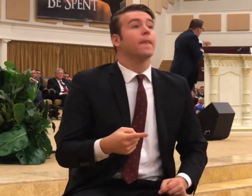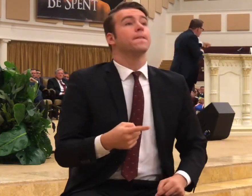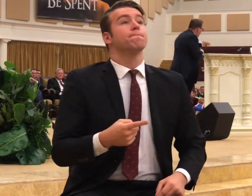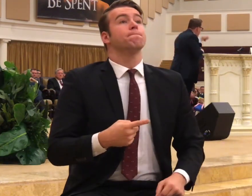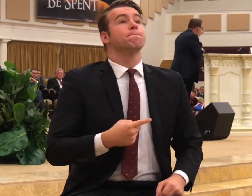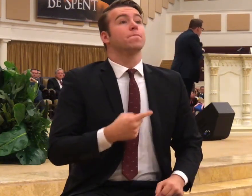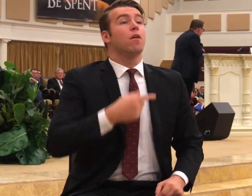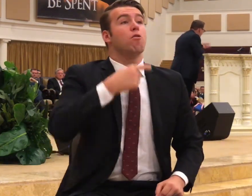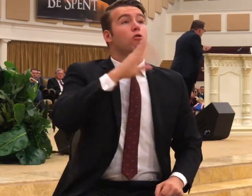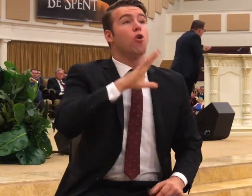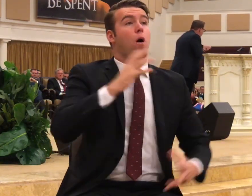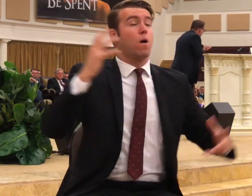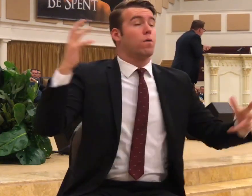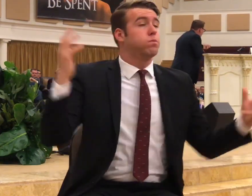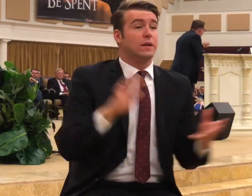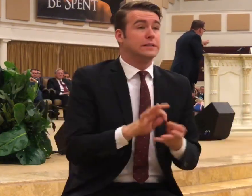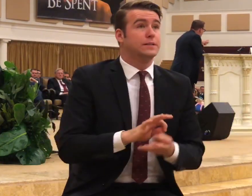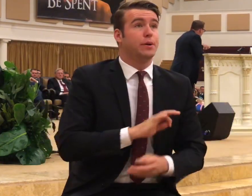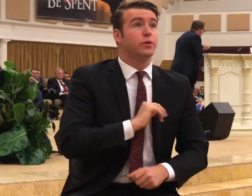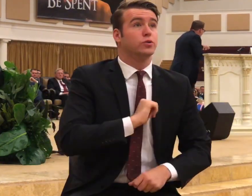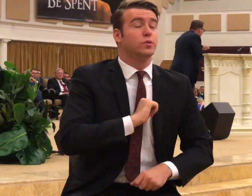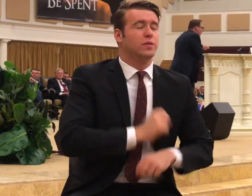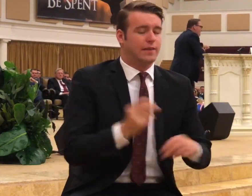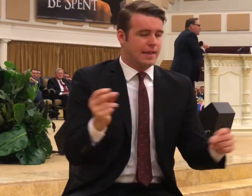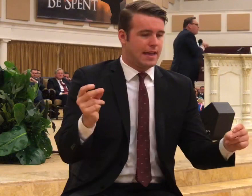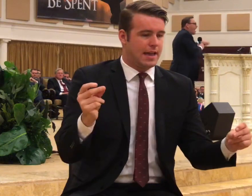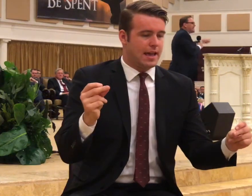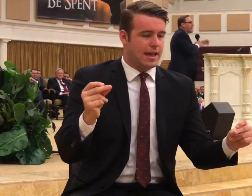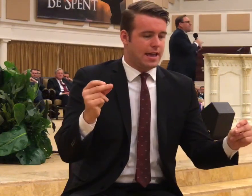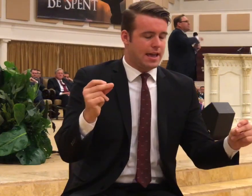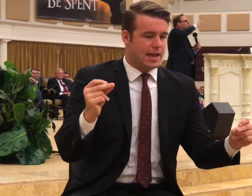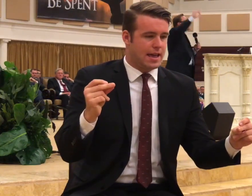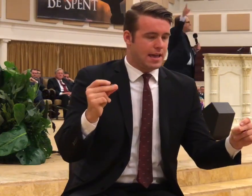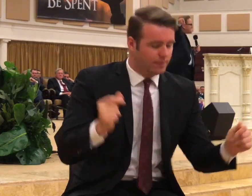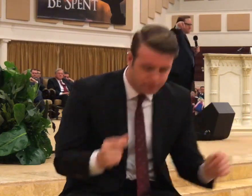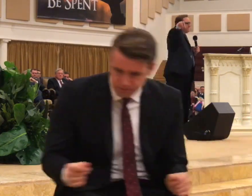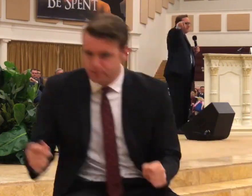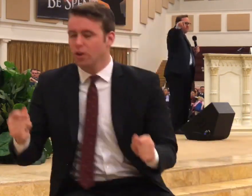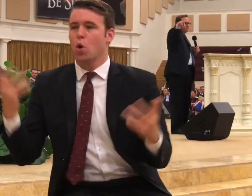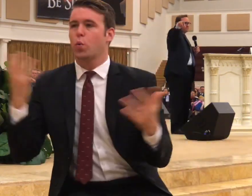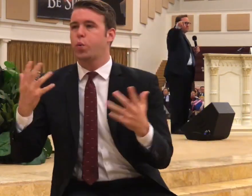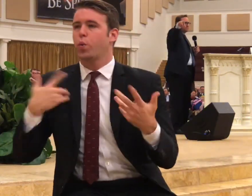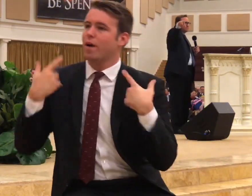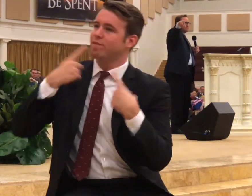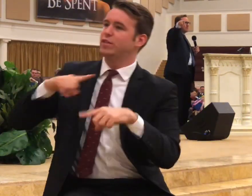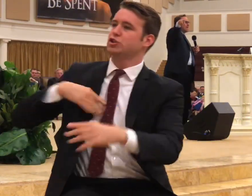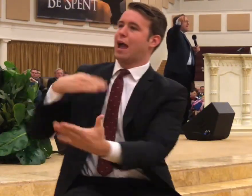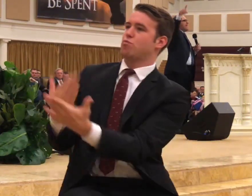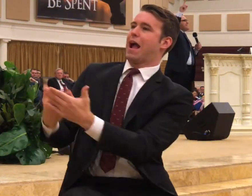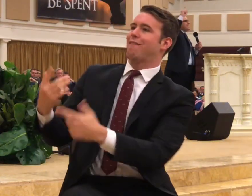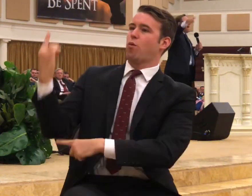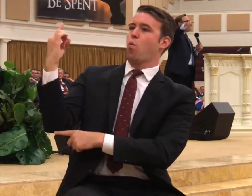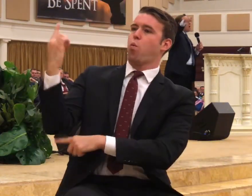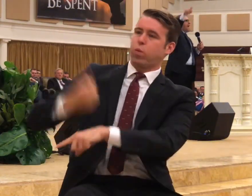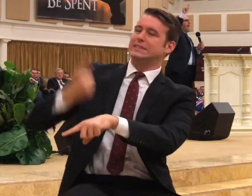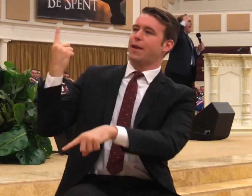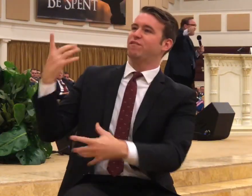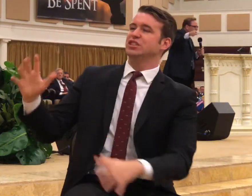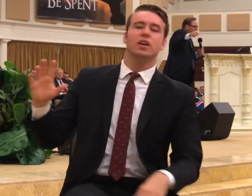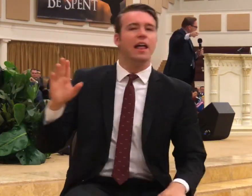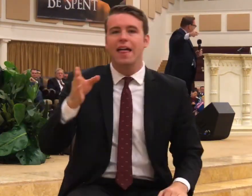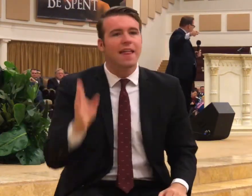explosion interruption of spiritual formation in the moment and then wake up in your destiny. It